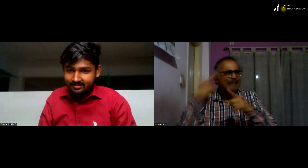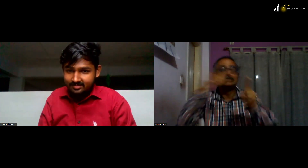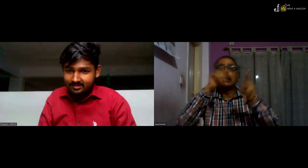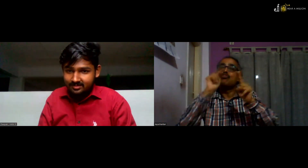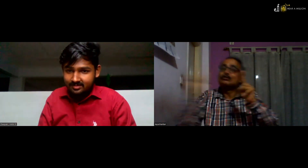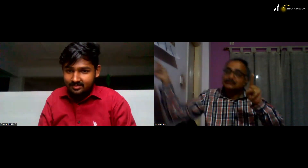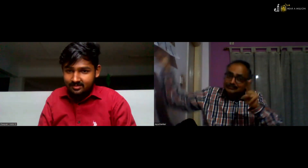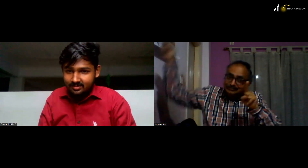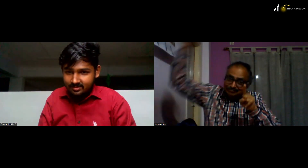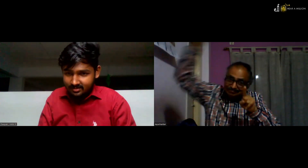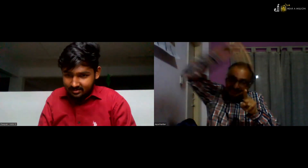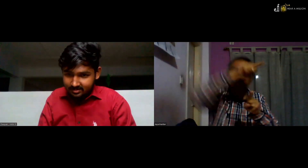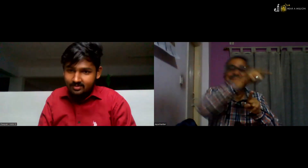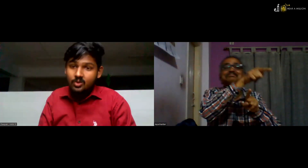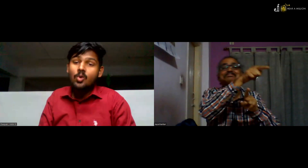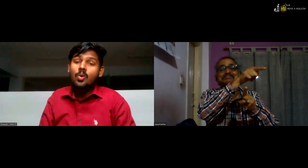well.